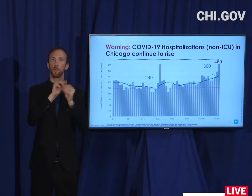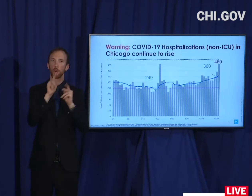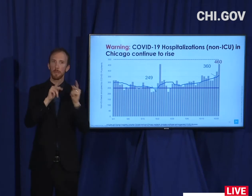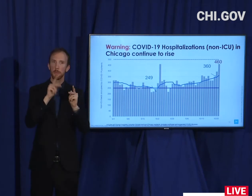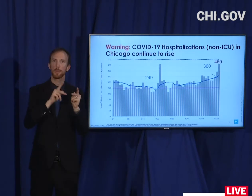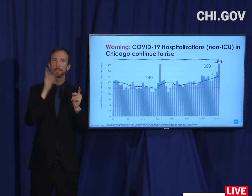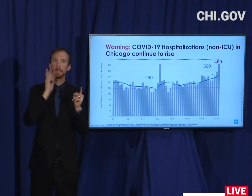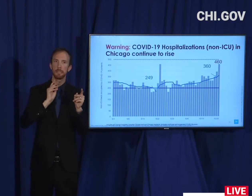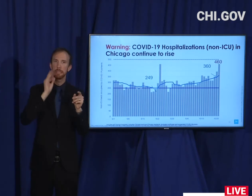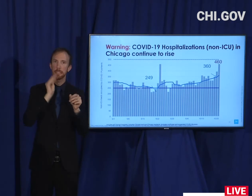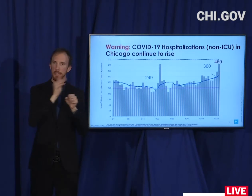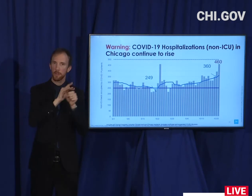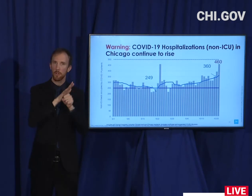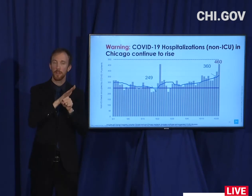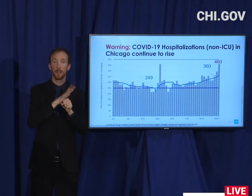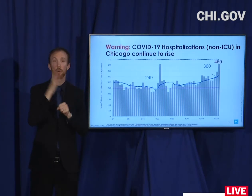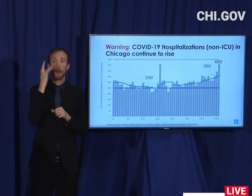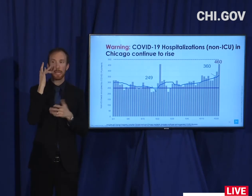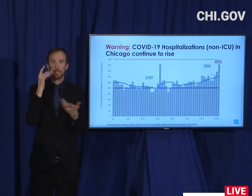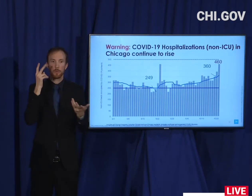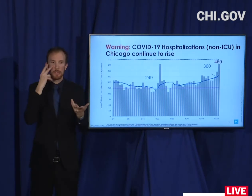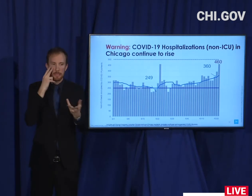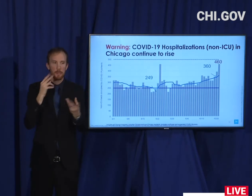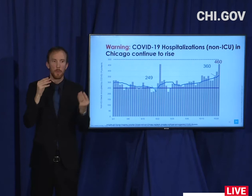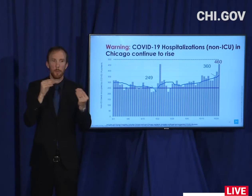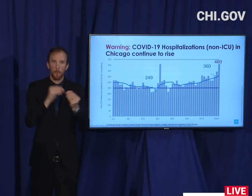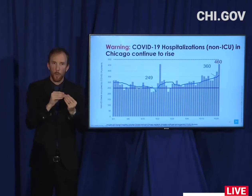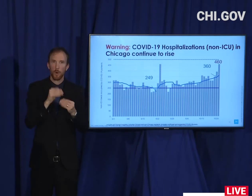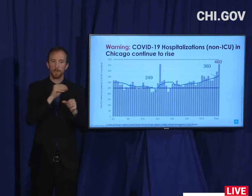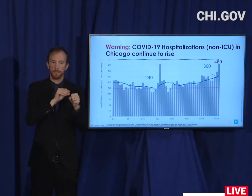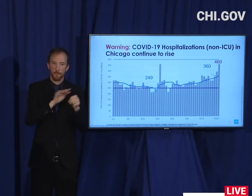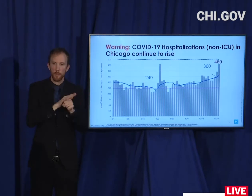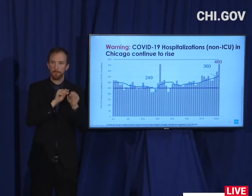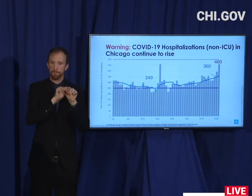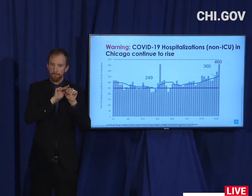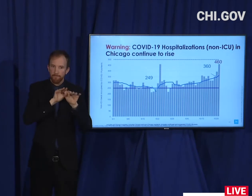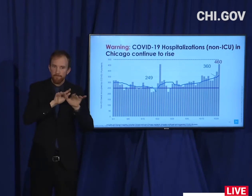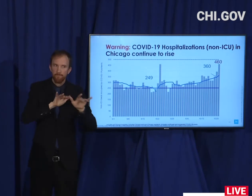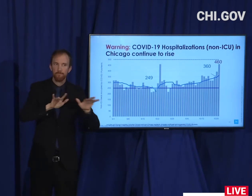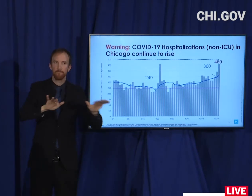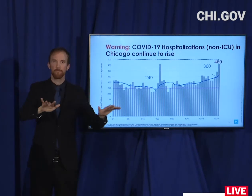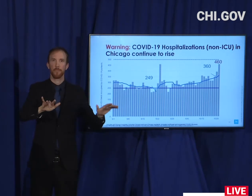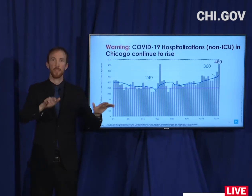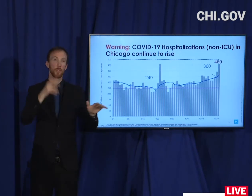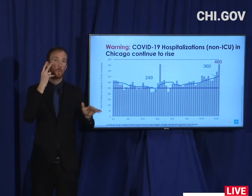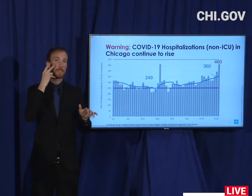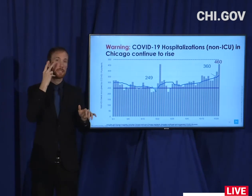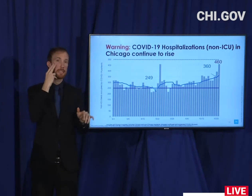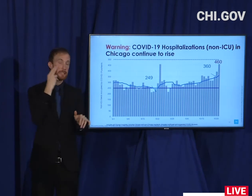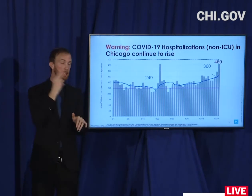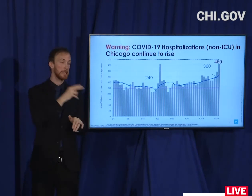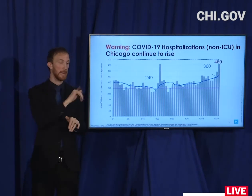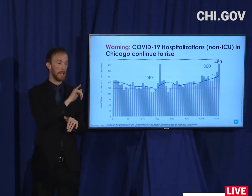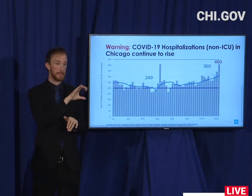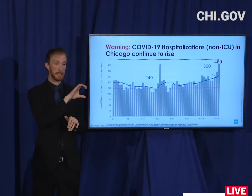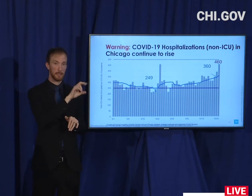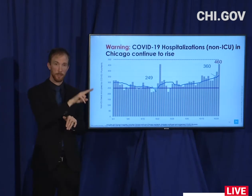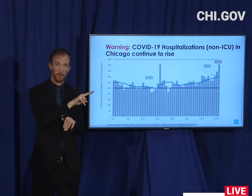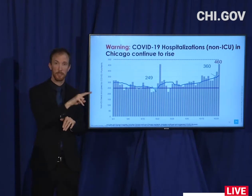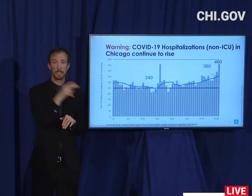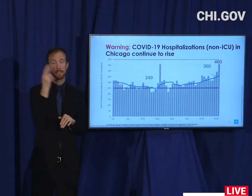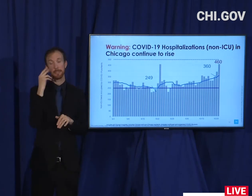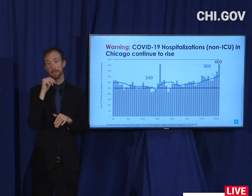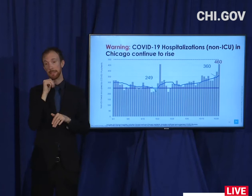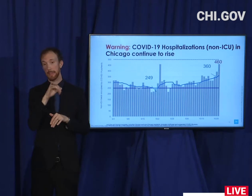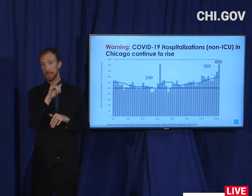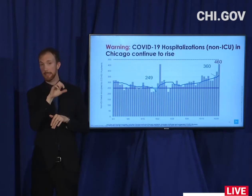more COVID here in Chicago. And when we see hospitalizations on the rise and non-ICU hospitalizations also just starting to